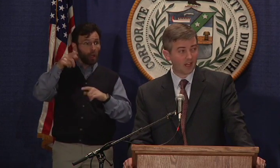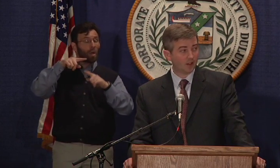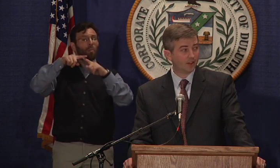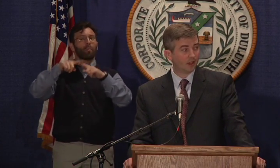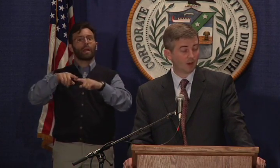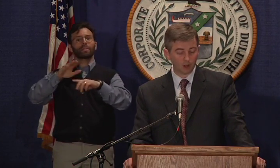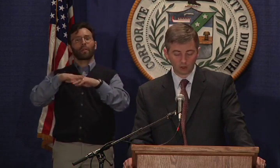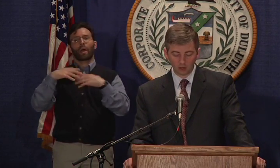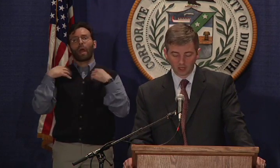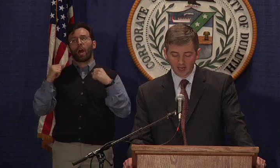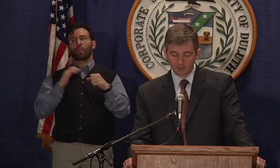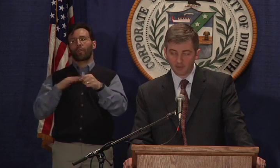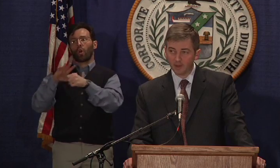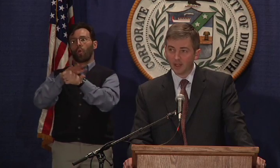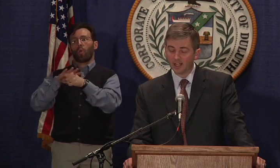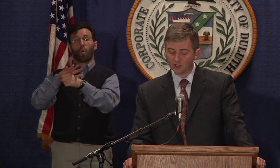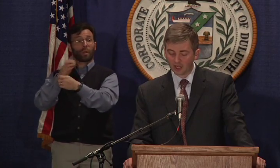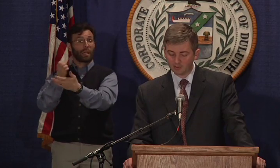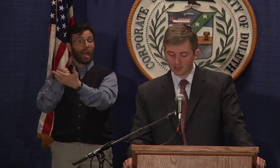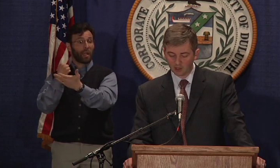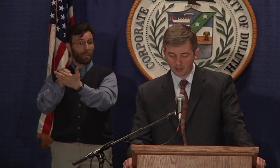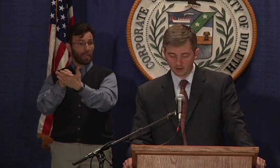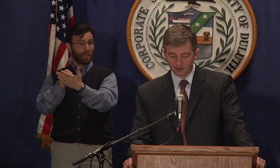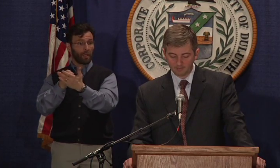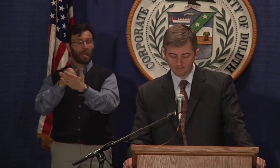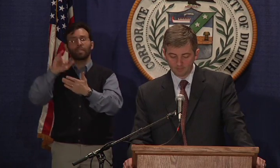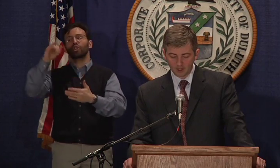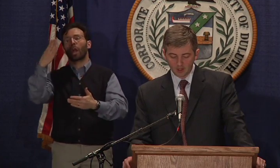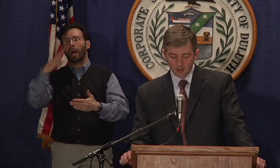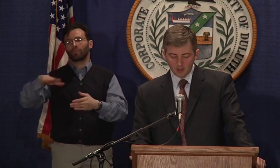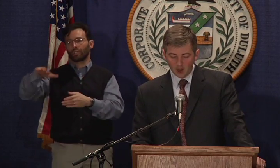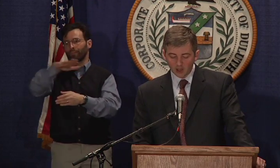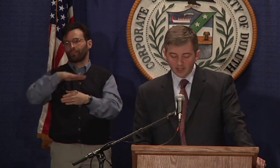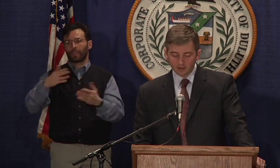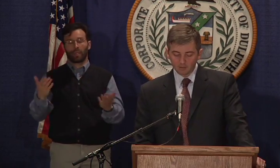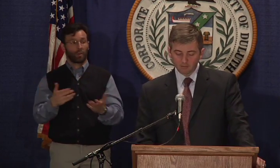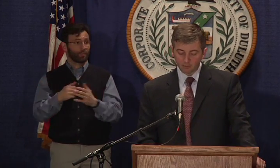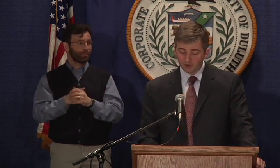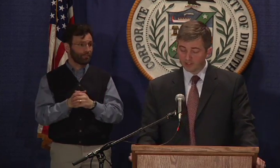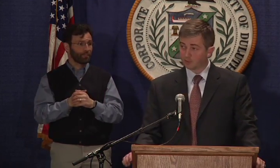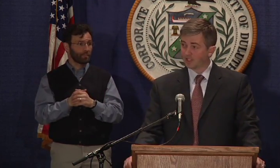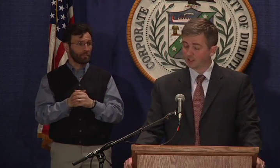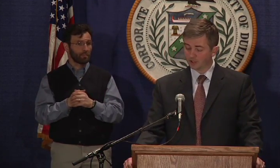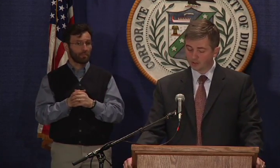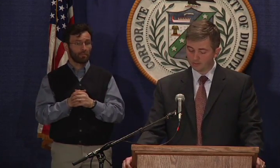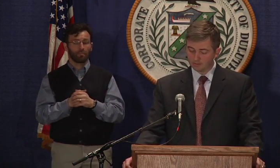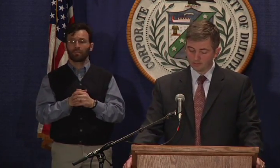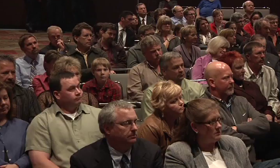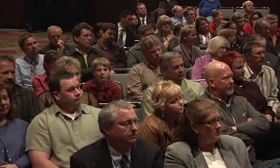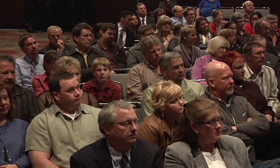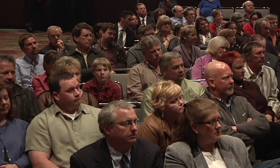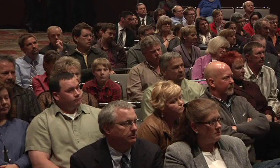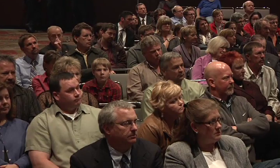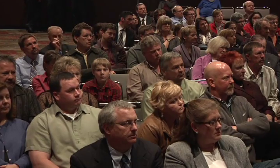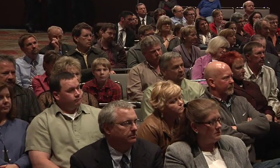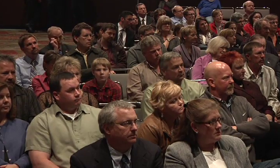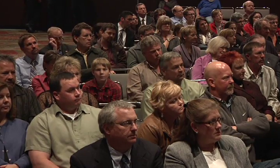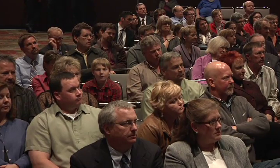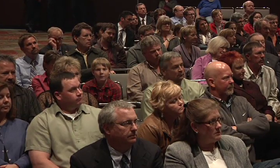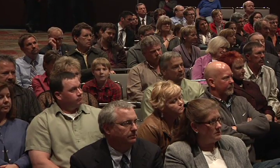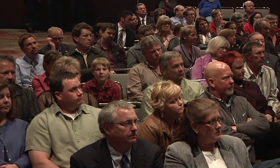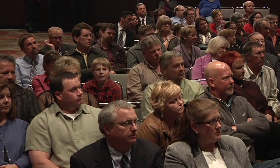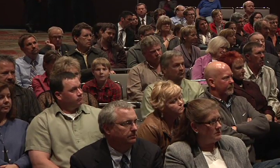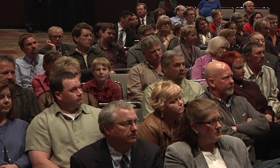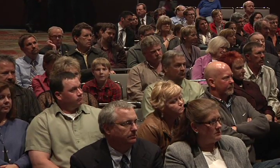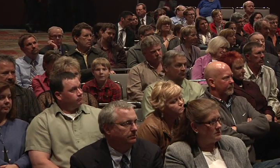squarely on the health of our local economy and jobs in our area. Unlike previous recessions, Duluth unemployment rate